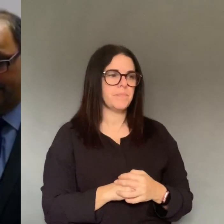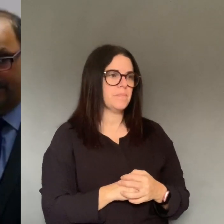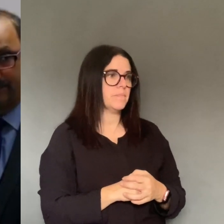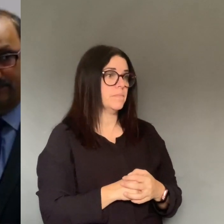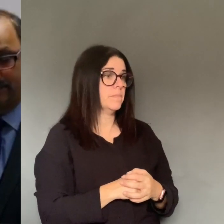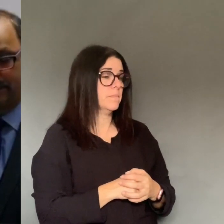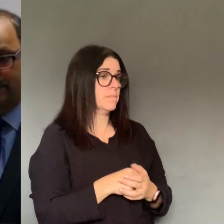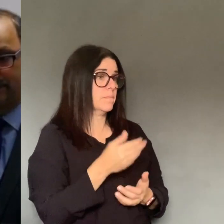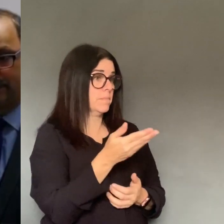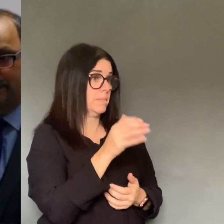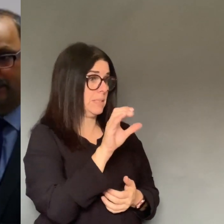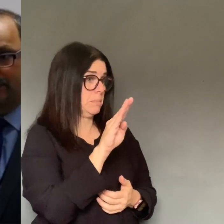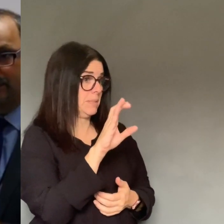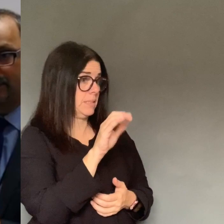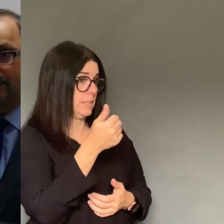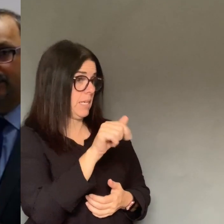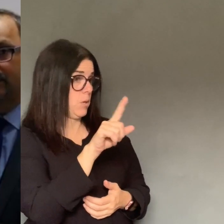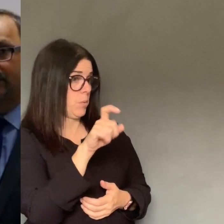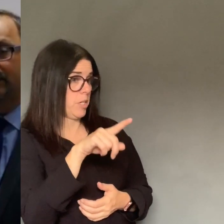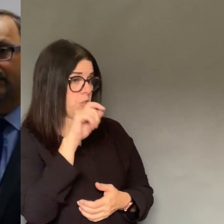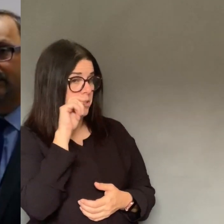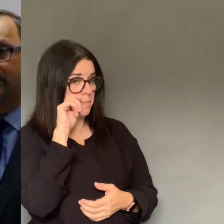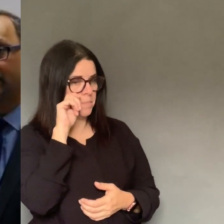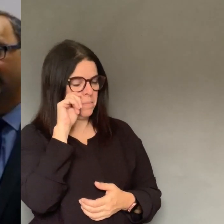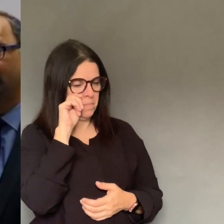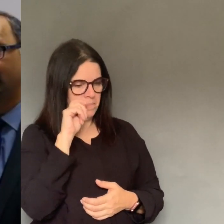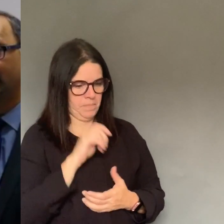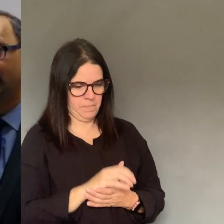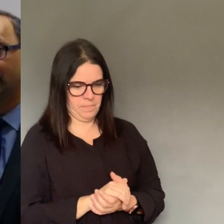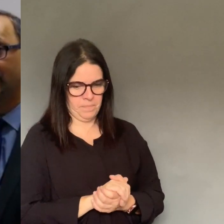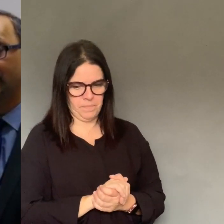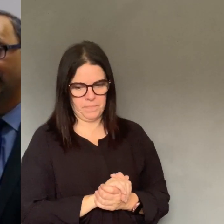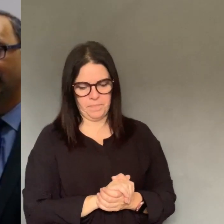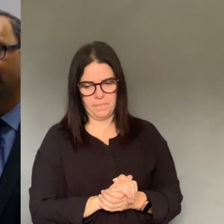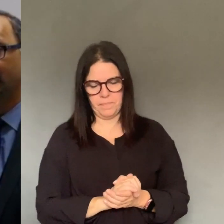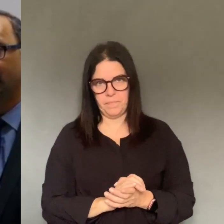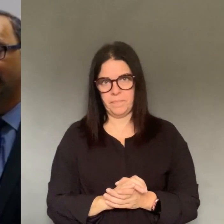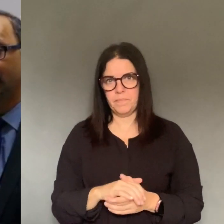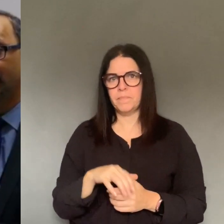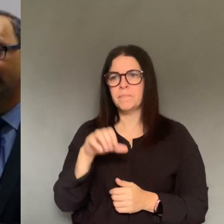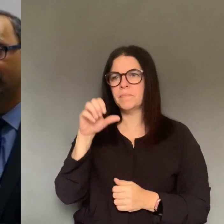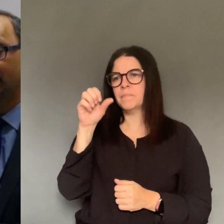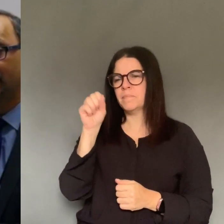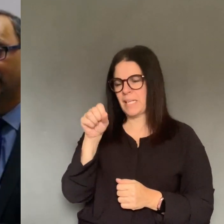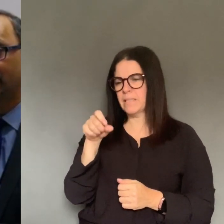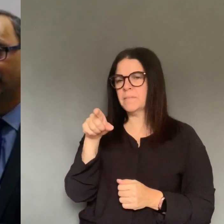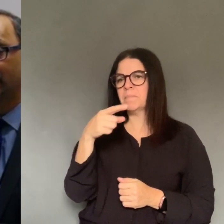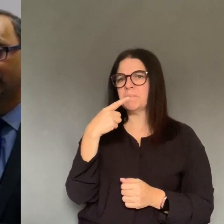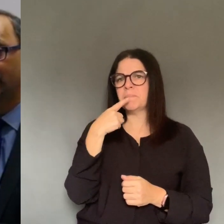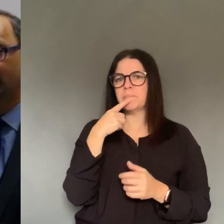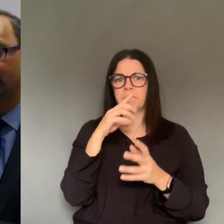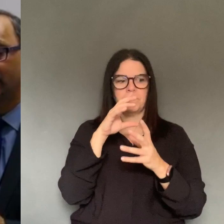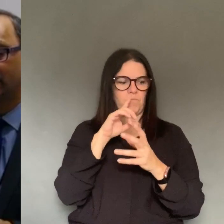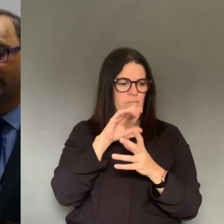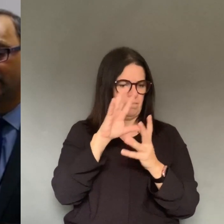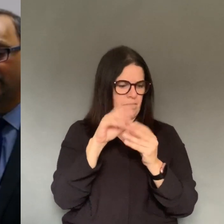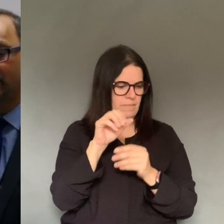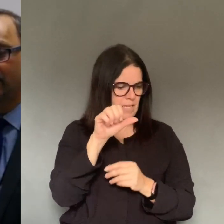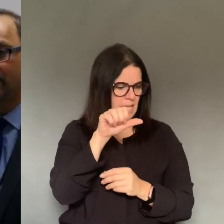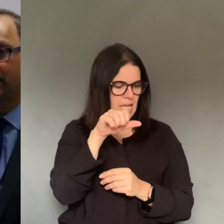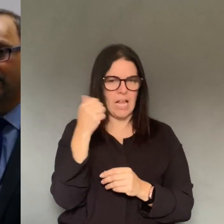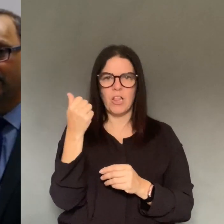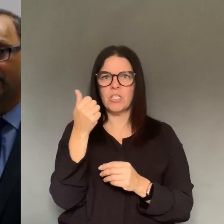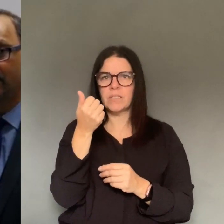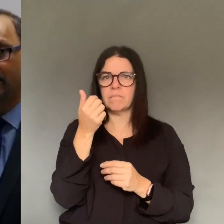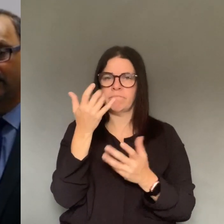Yes, good morning. I know you reiterated that 10 of the 16 people who died were in long-term care homes. Can you